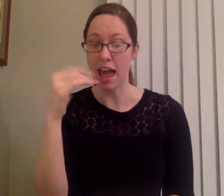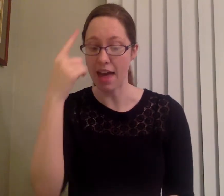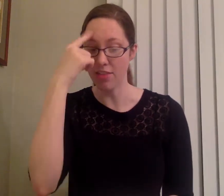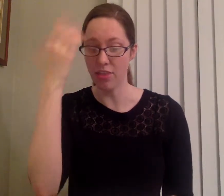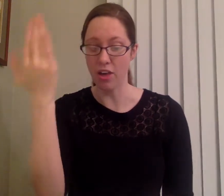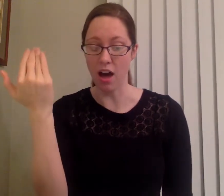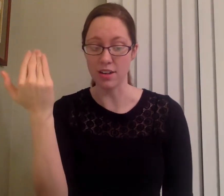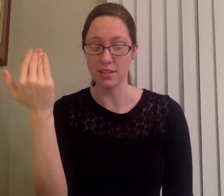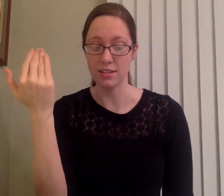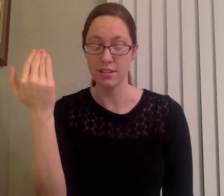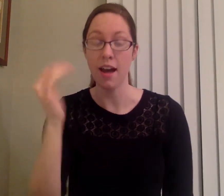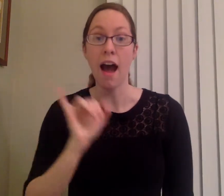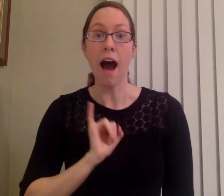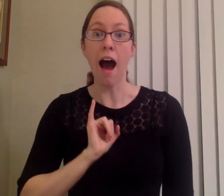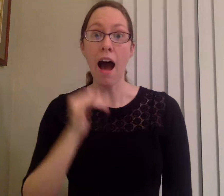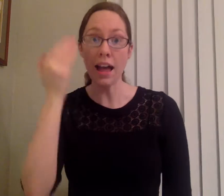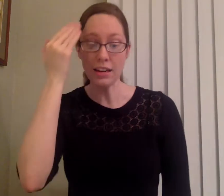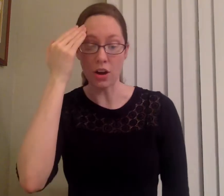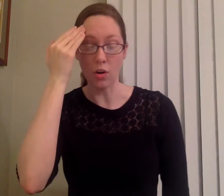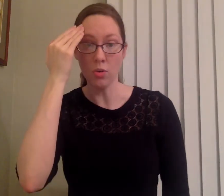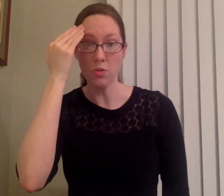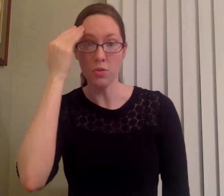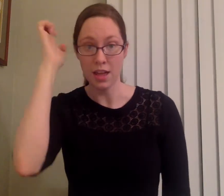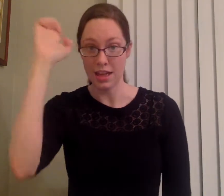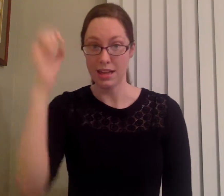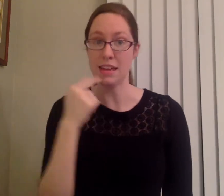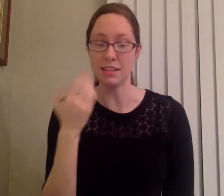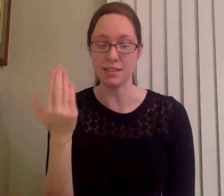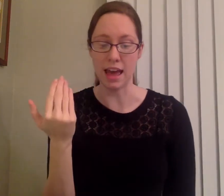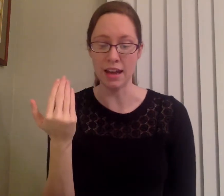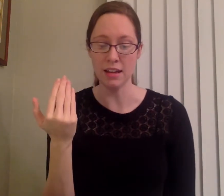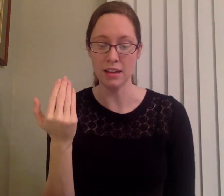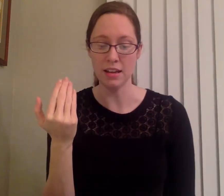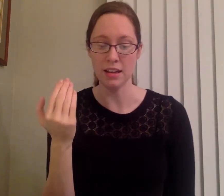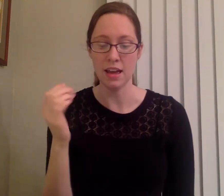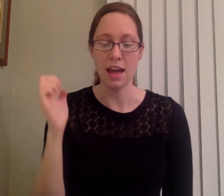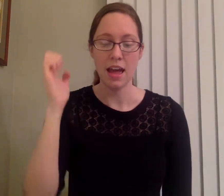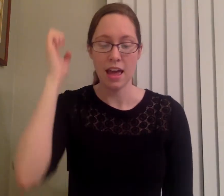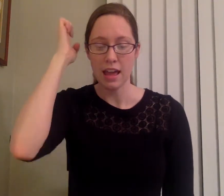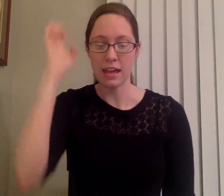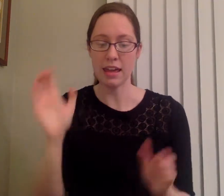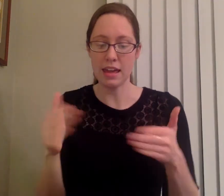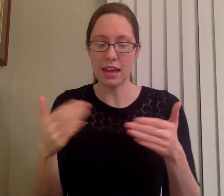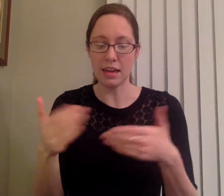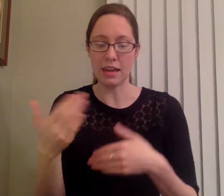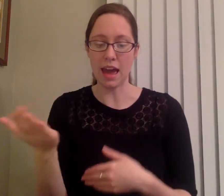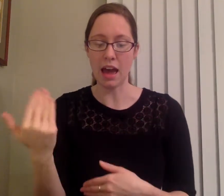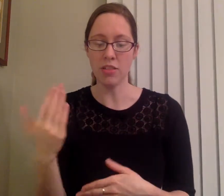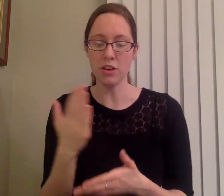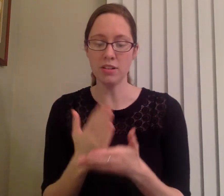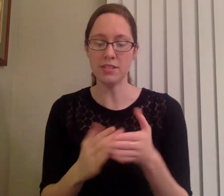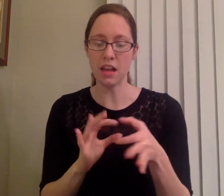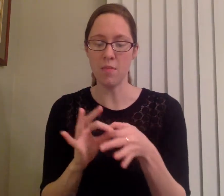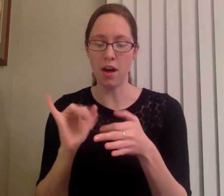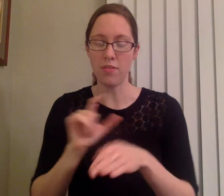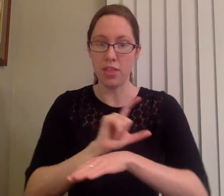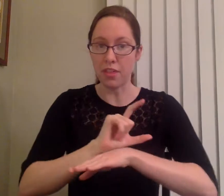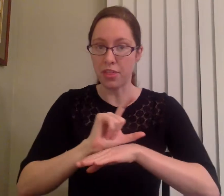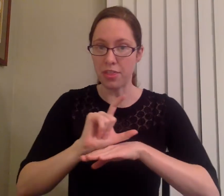and thought. "I know," he said. He gathered some of the